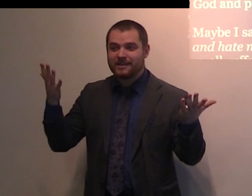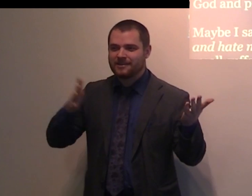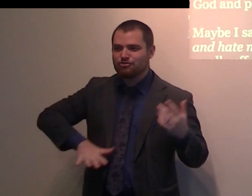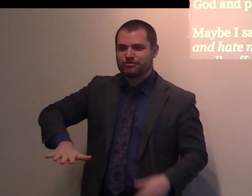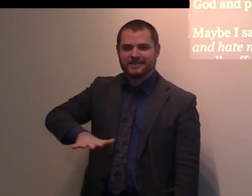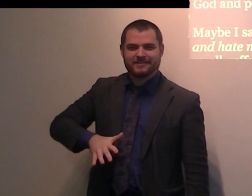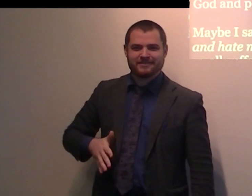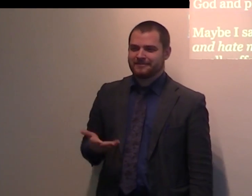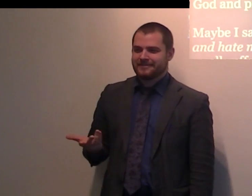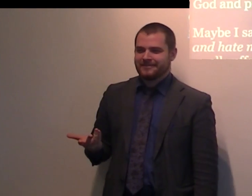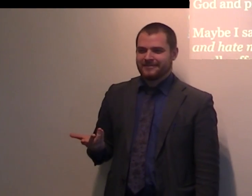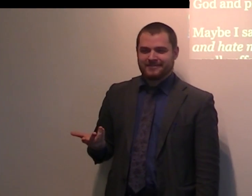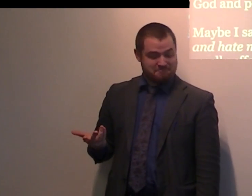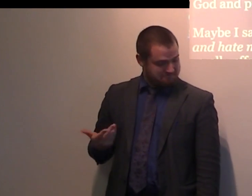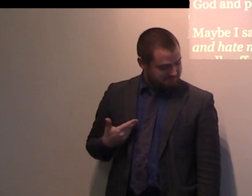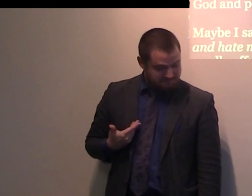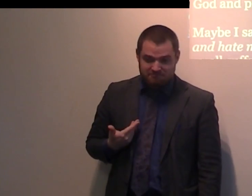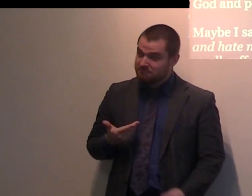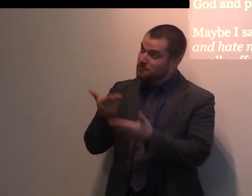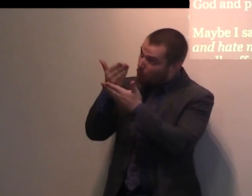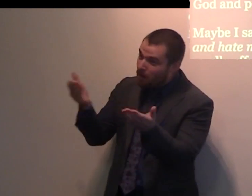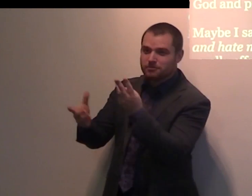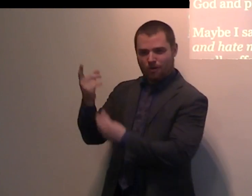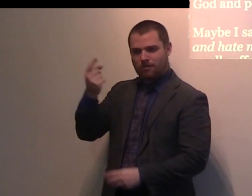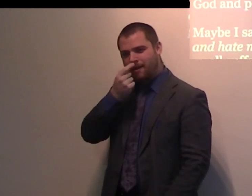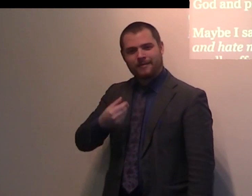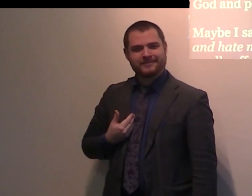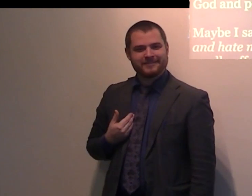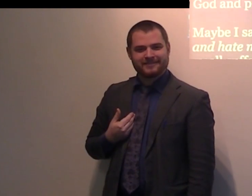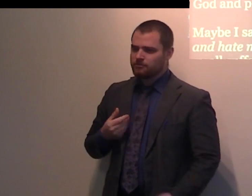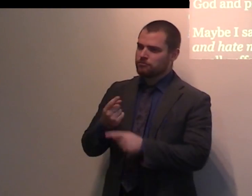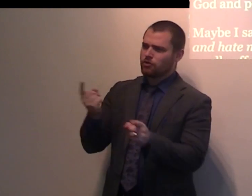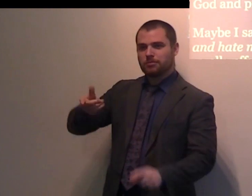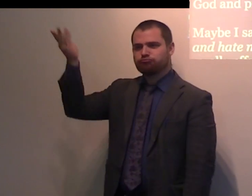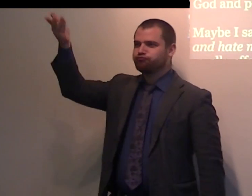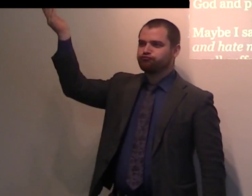country. We can worship God and preach the gospel.